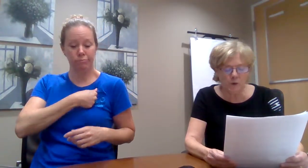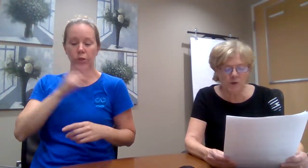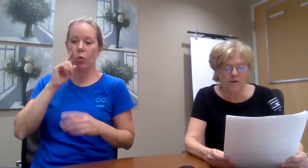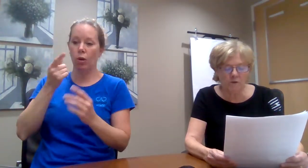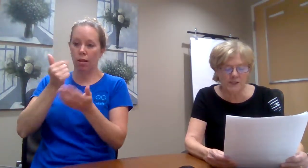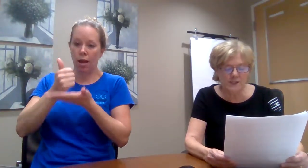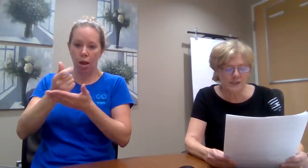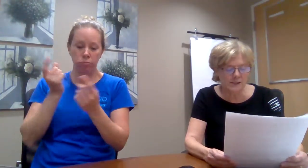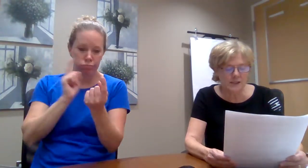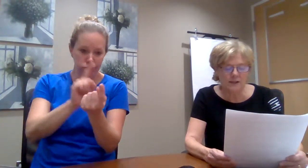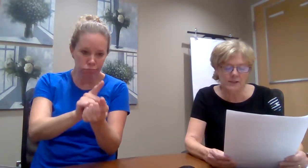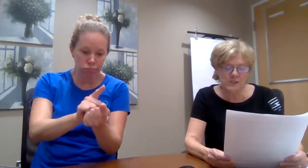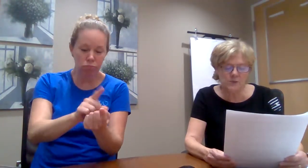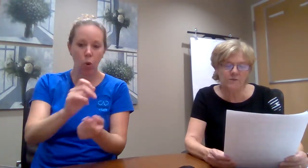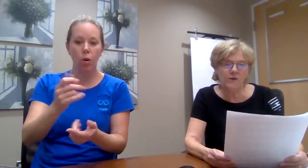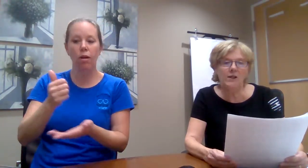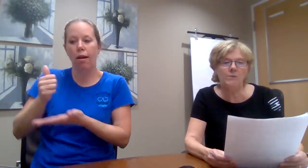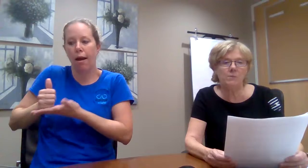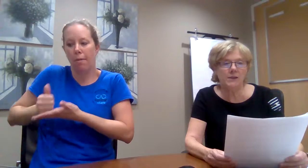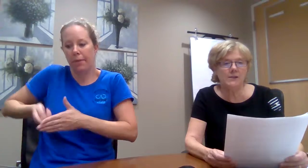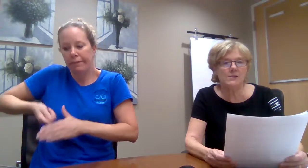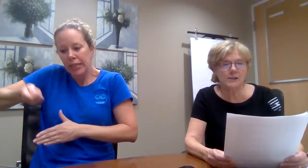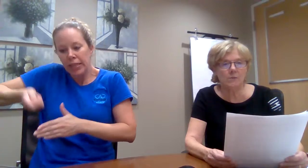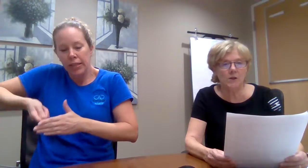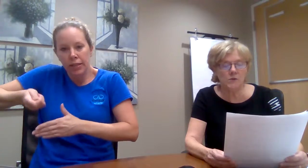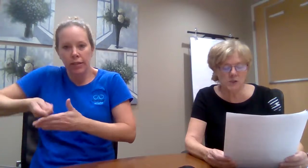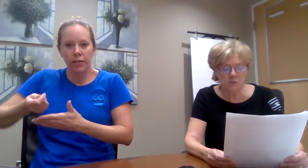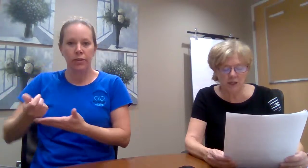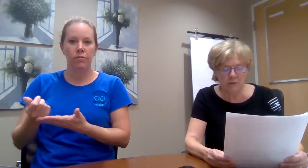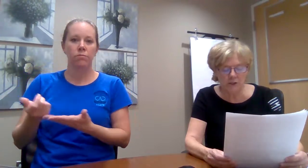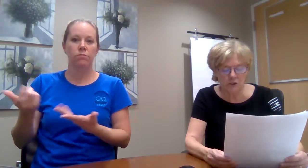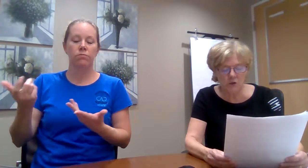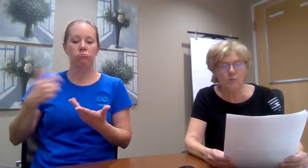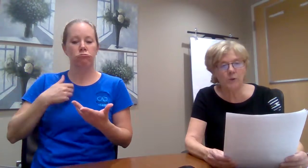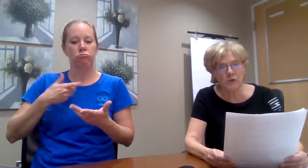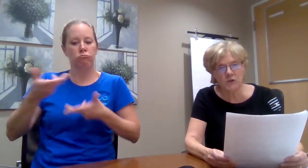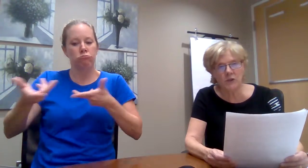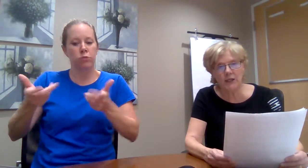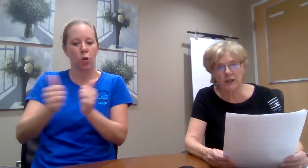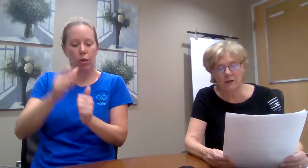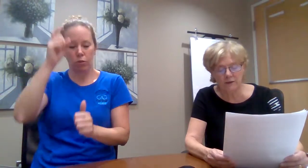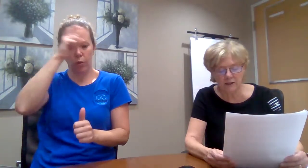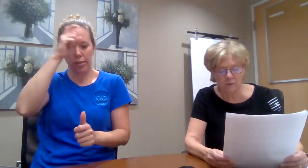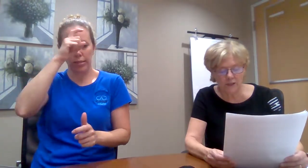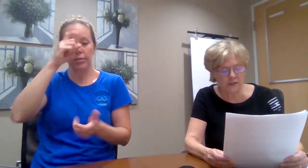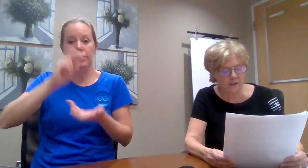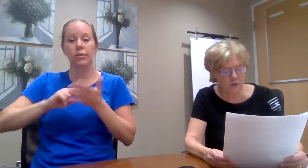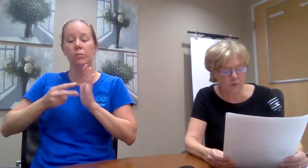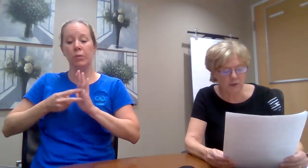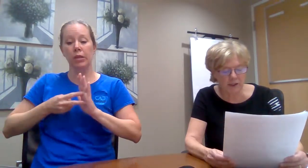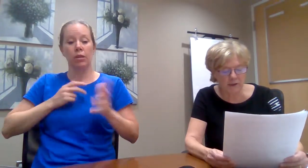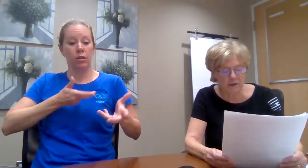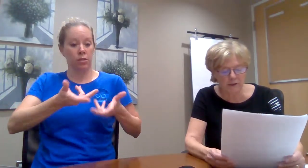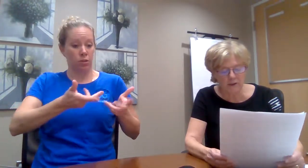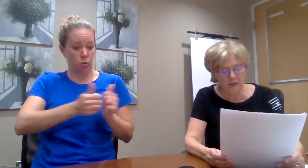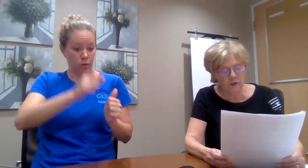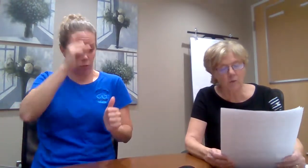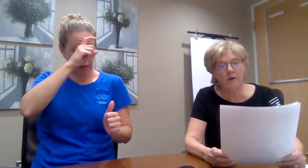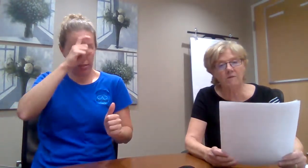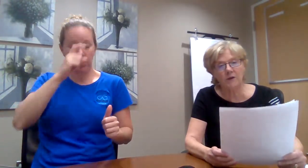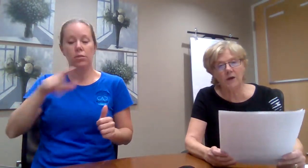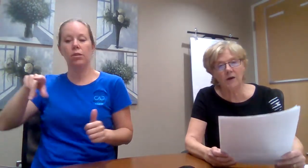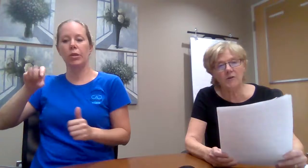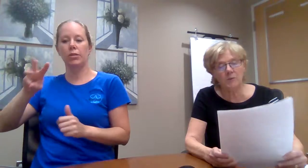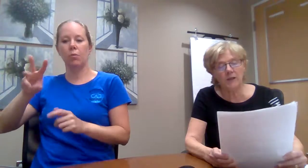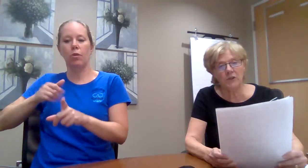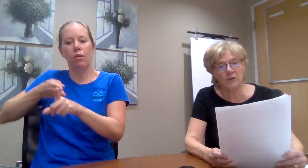and portering of residents. This will free up the PSWs to be able to do the personal care that the residents require. They're